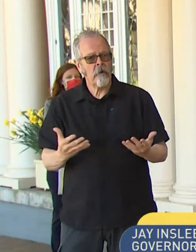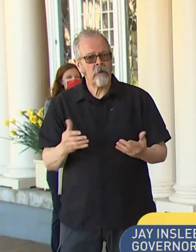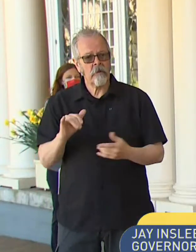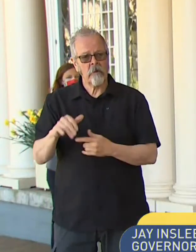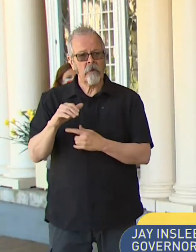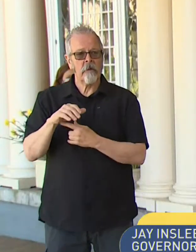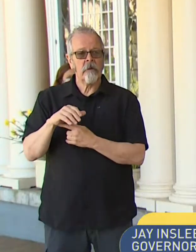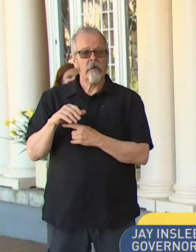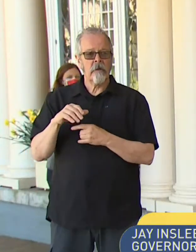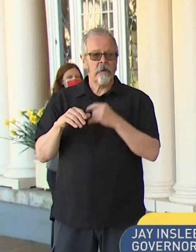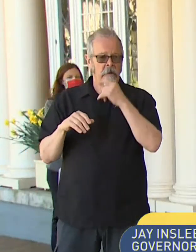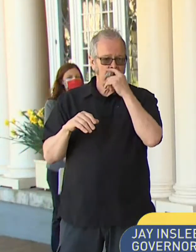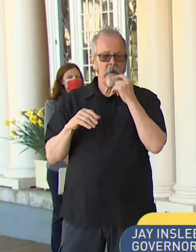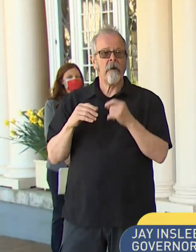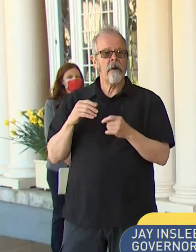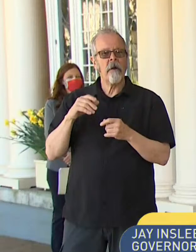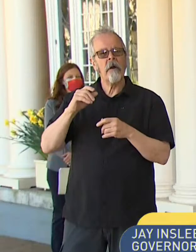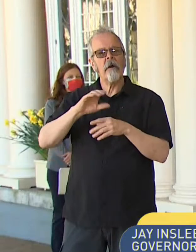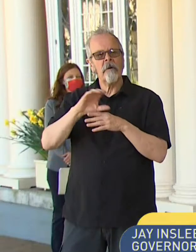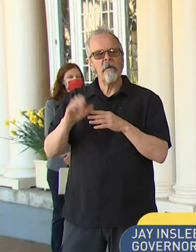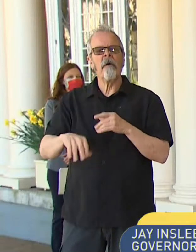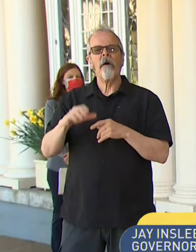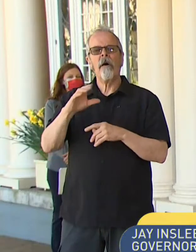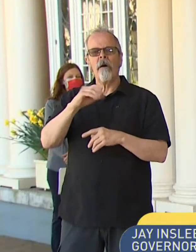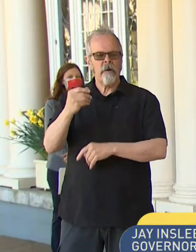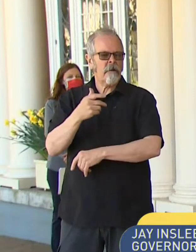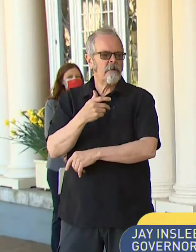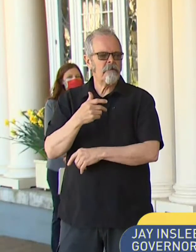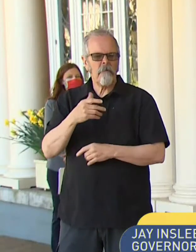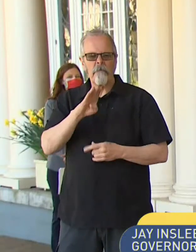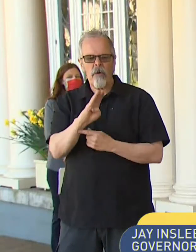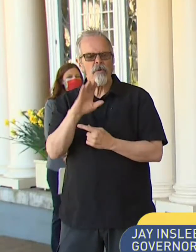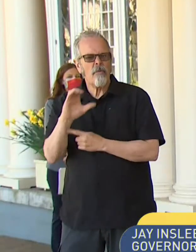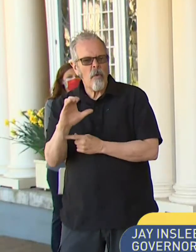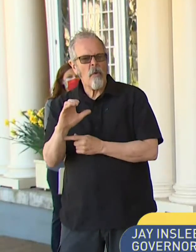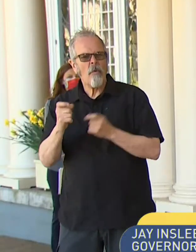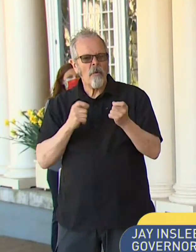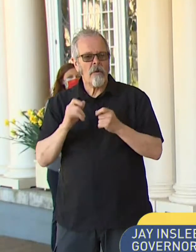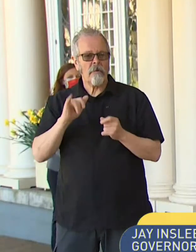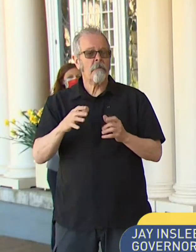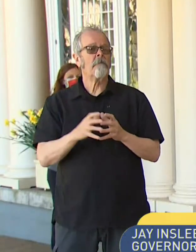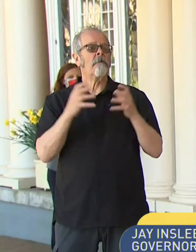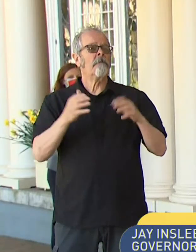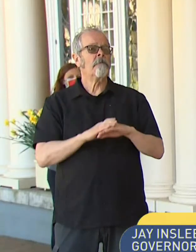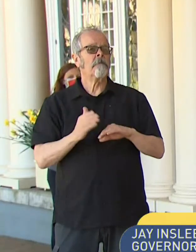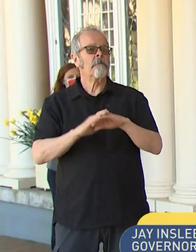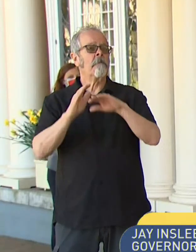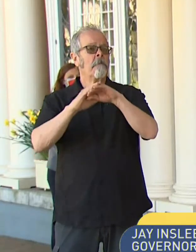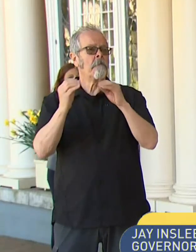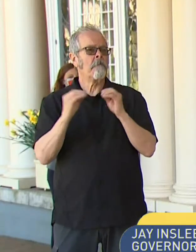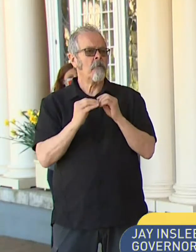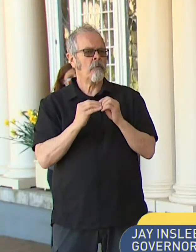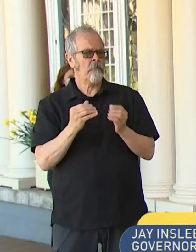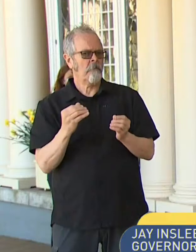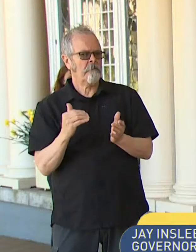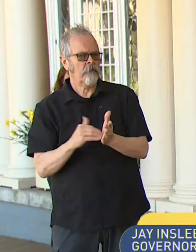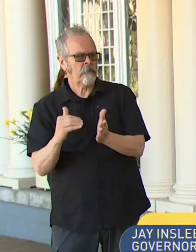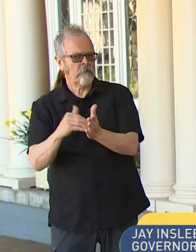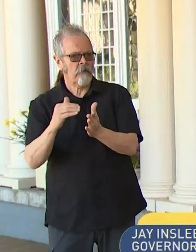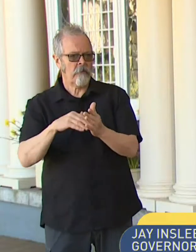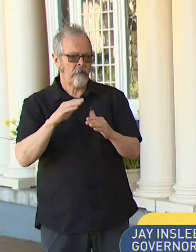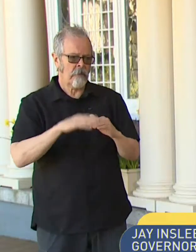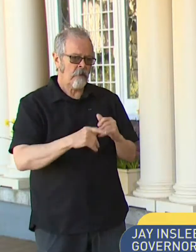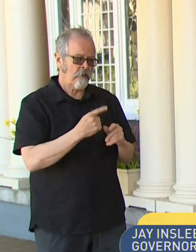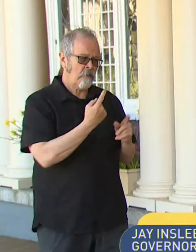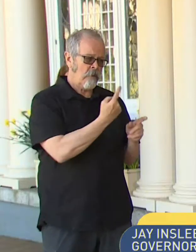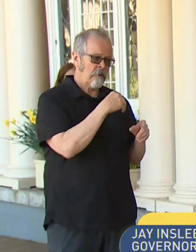do have some, on occasion, side effects, which are much, much, much, much more frequent than 1 in a million.